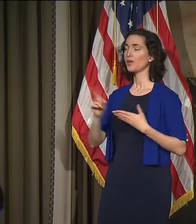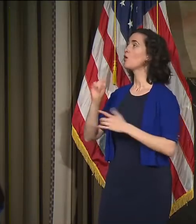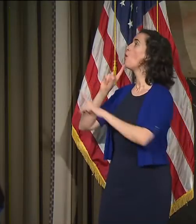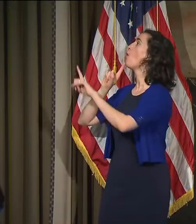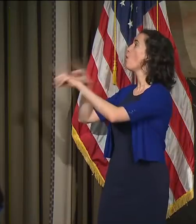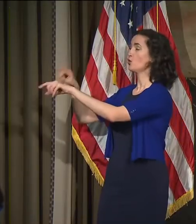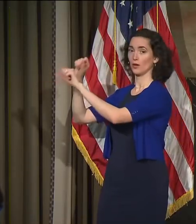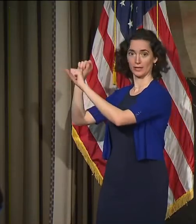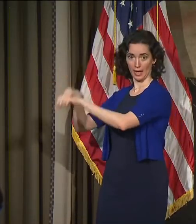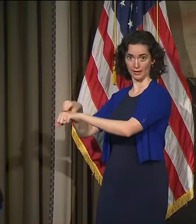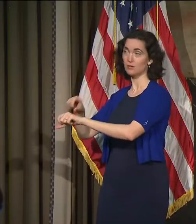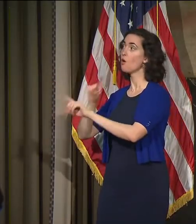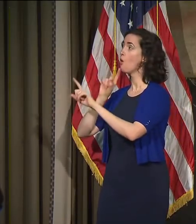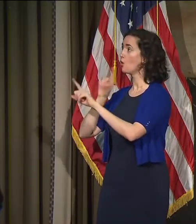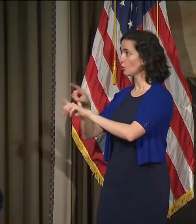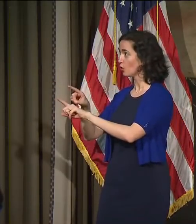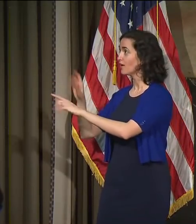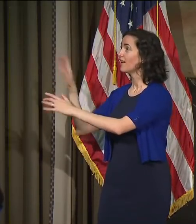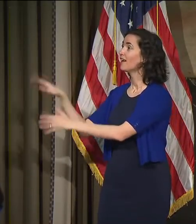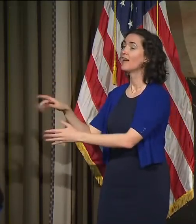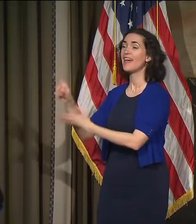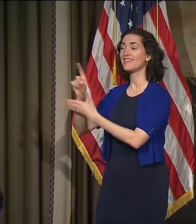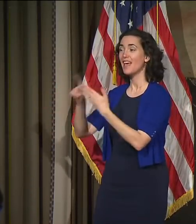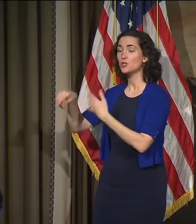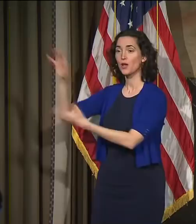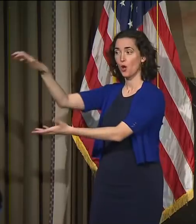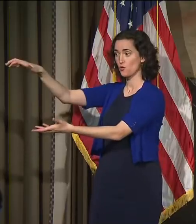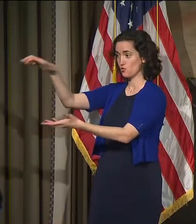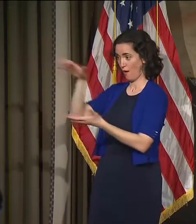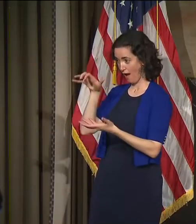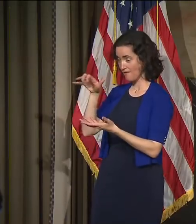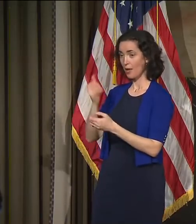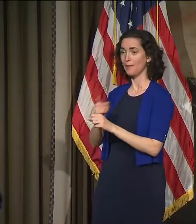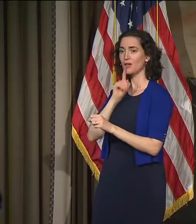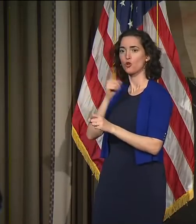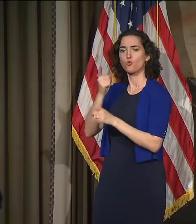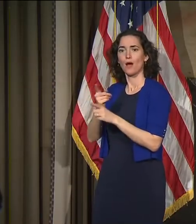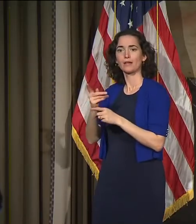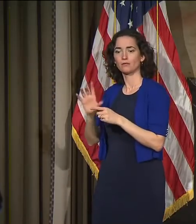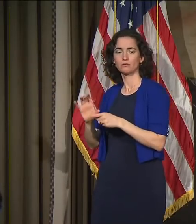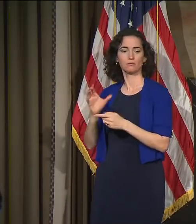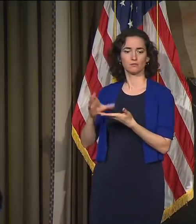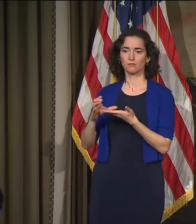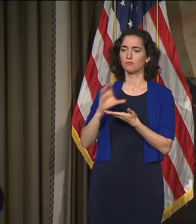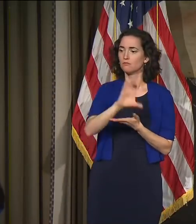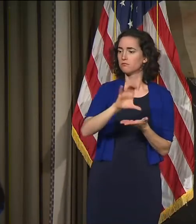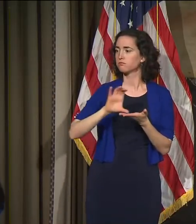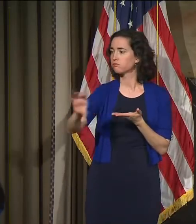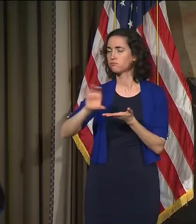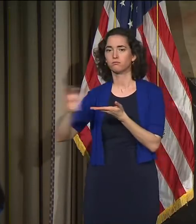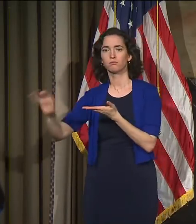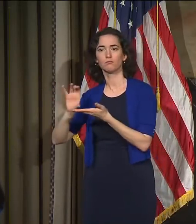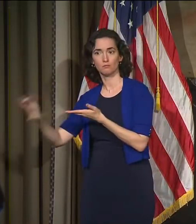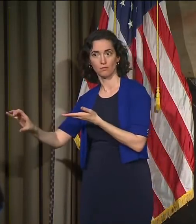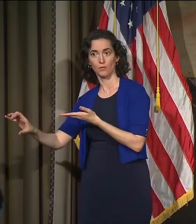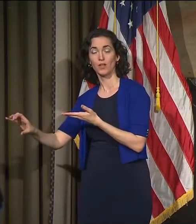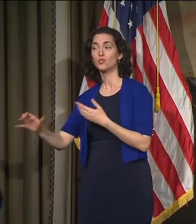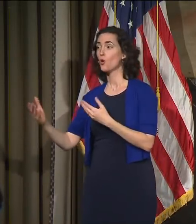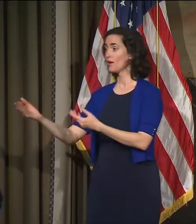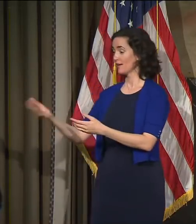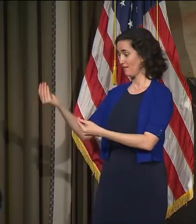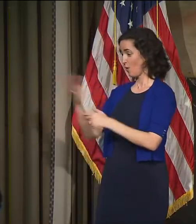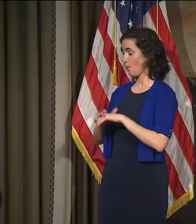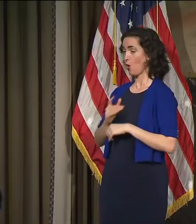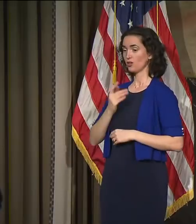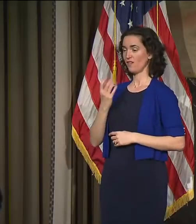allocation to make sure that when the shipments happen the next week that they go to the right places. And that gives us more time to coordinate with all